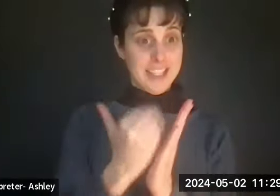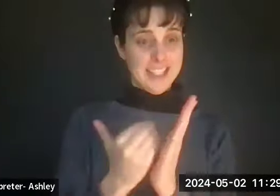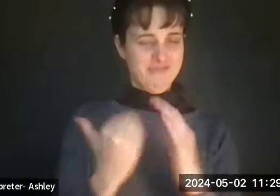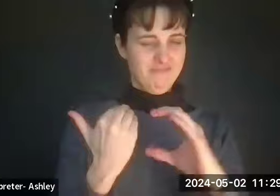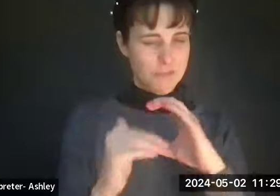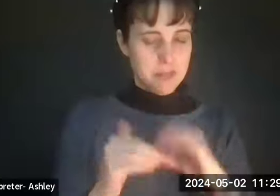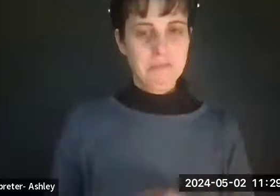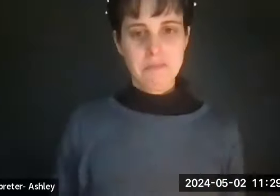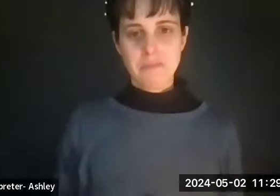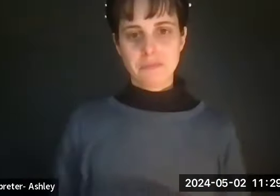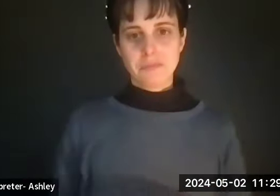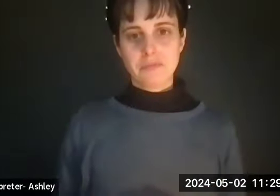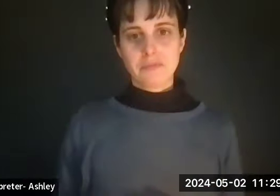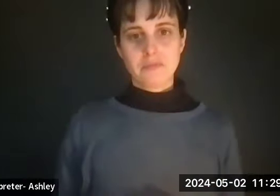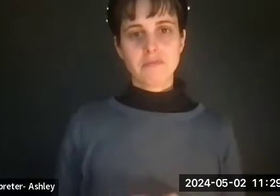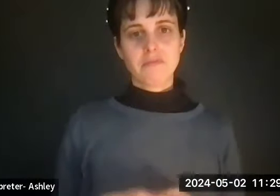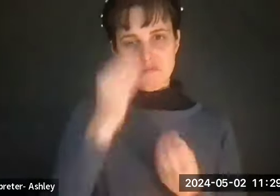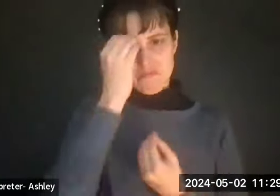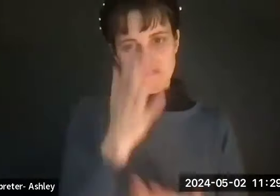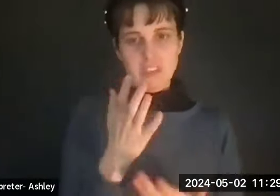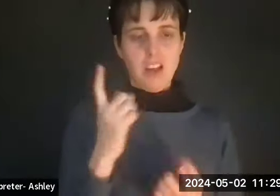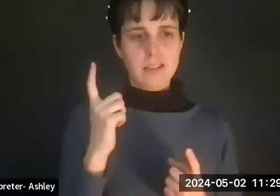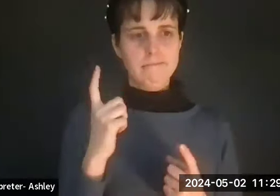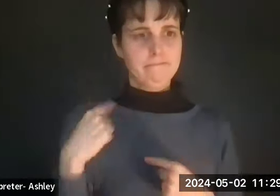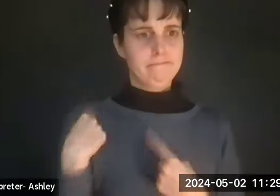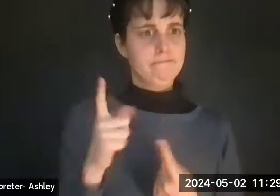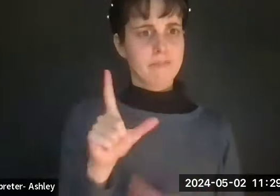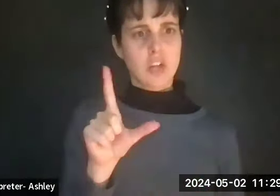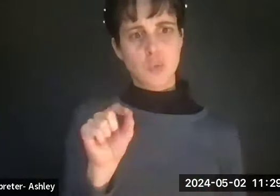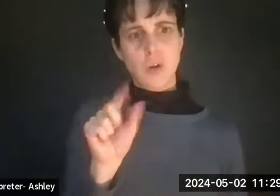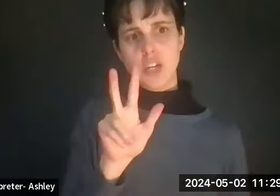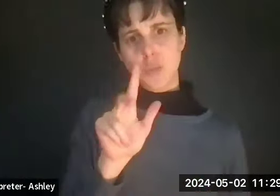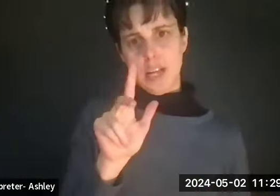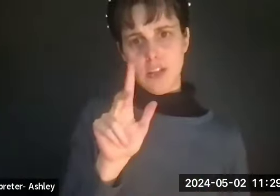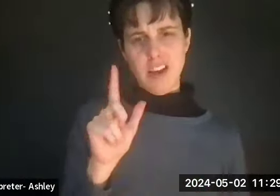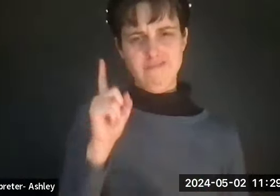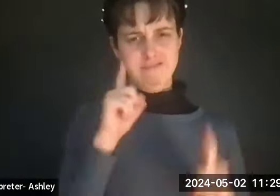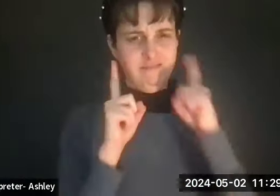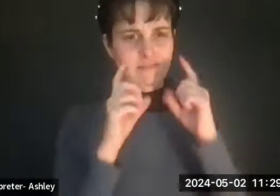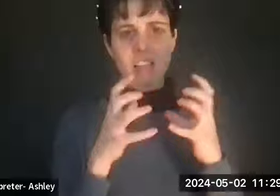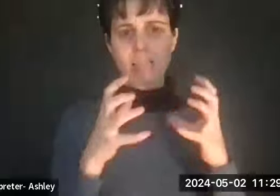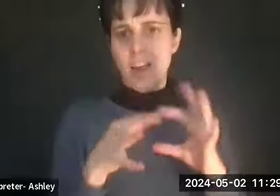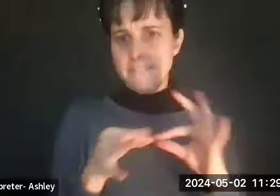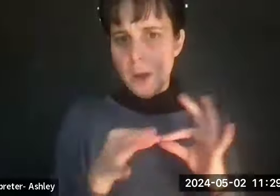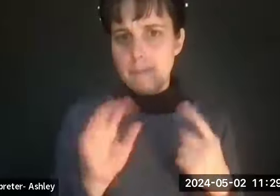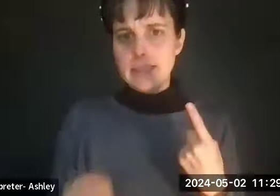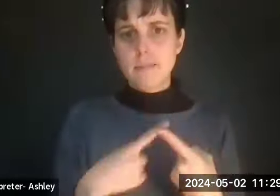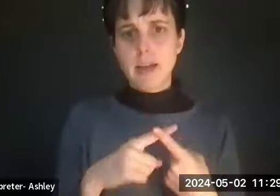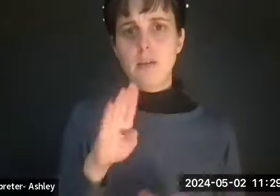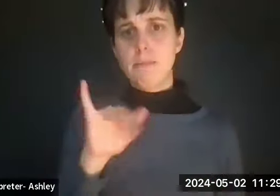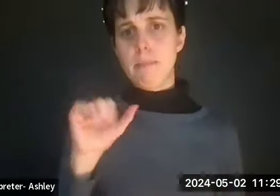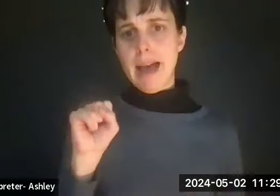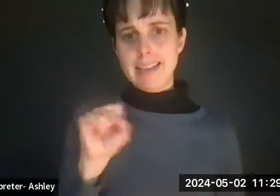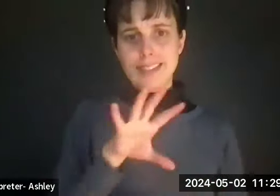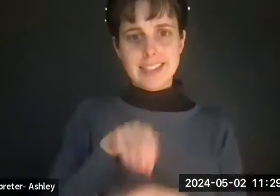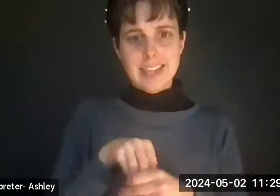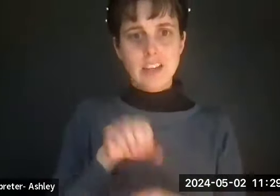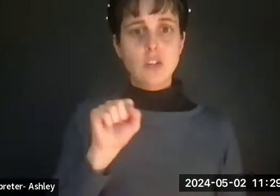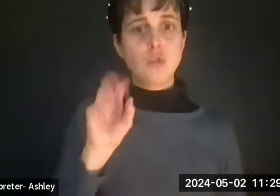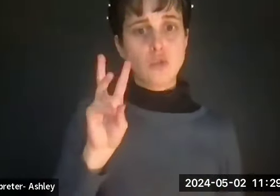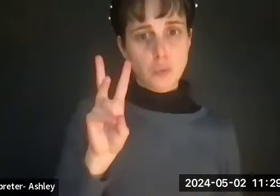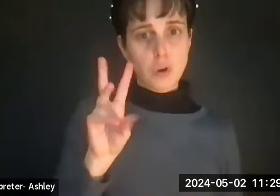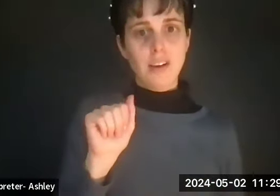serious concerns in our 2023 listening sessions about bias in the social work or ASWB exam. We